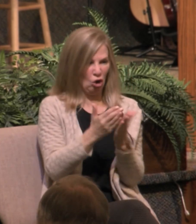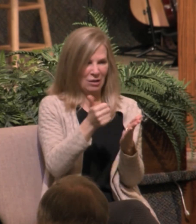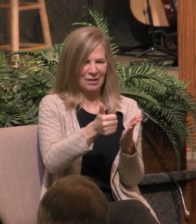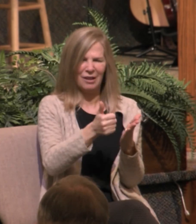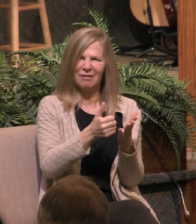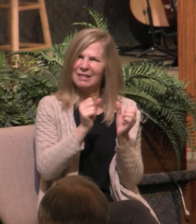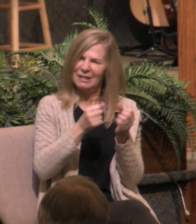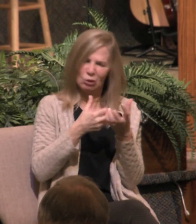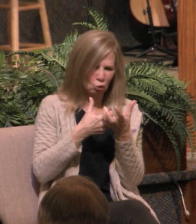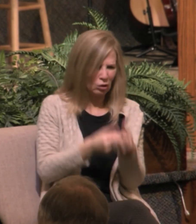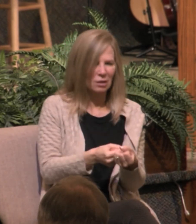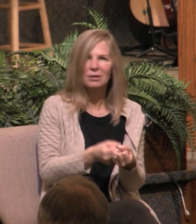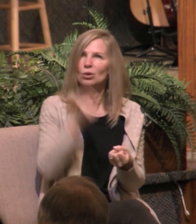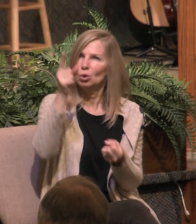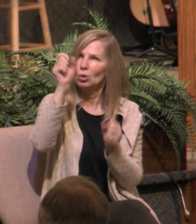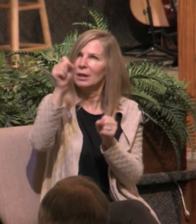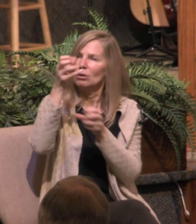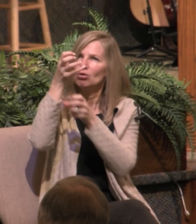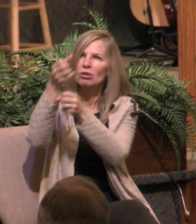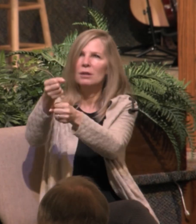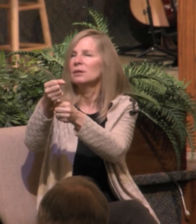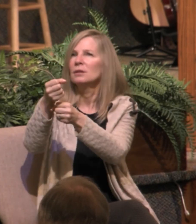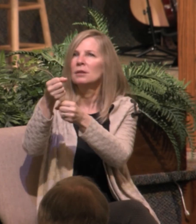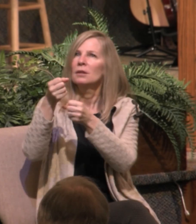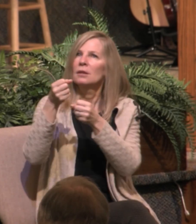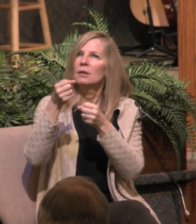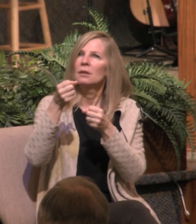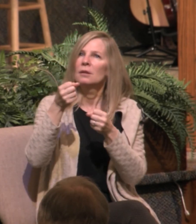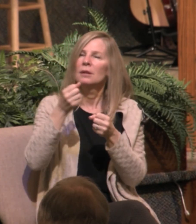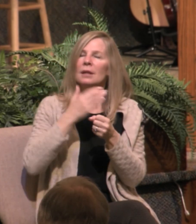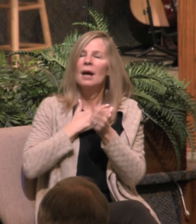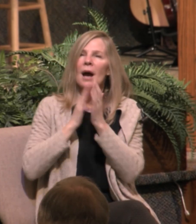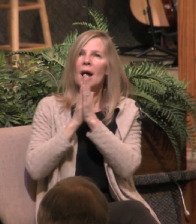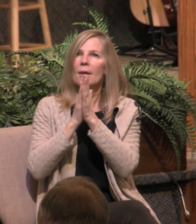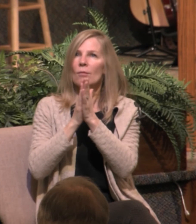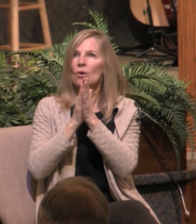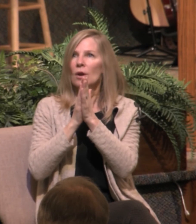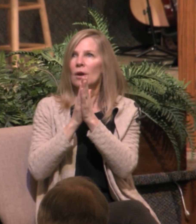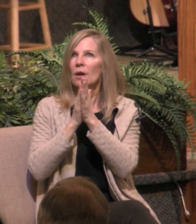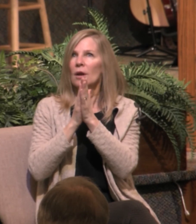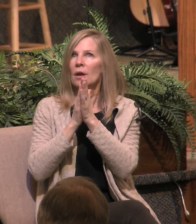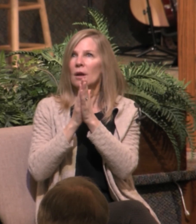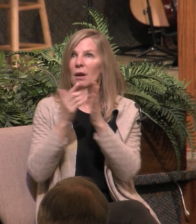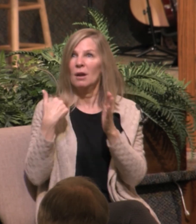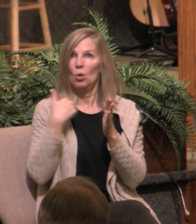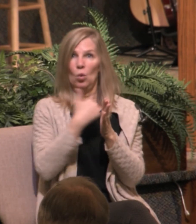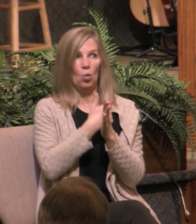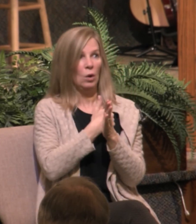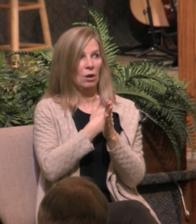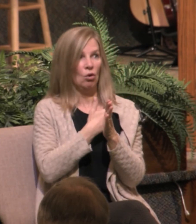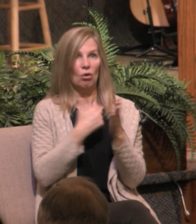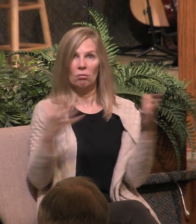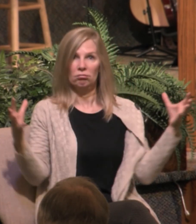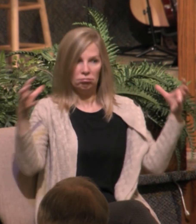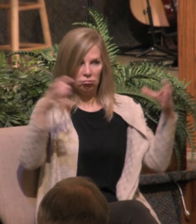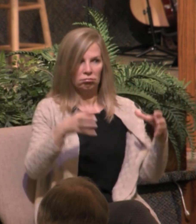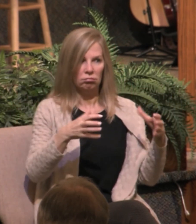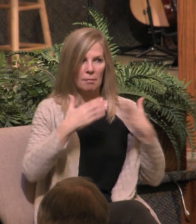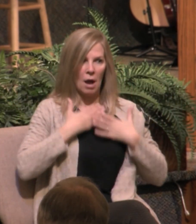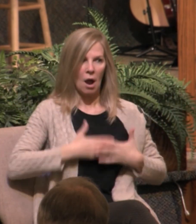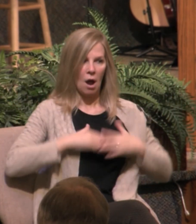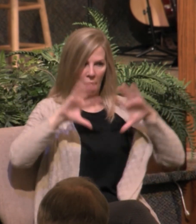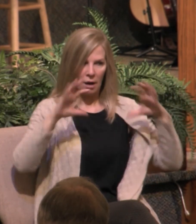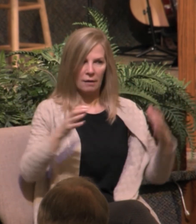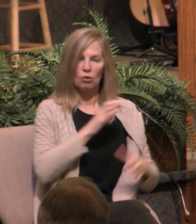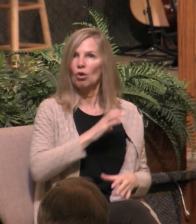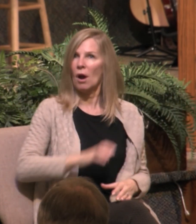of you. And I pray, Lord, as we are a part of the body of Christ and as we